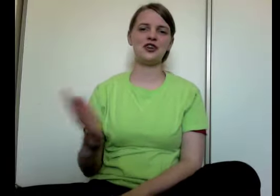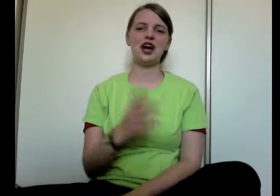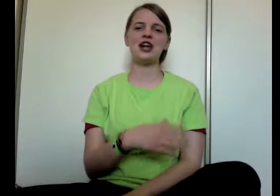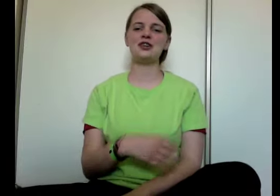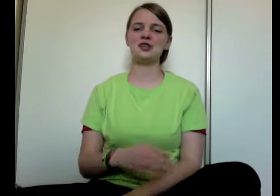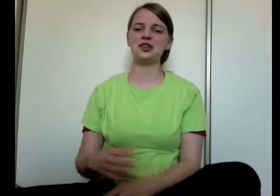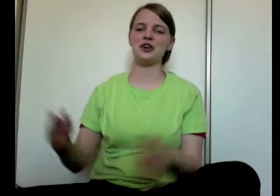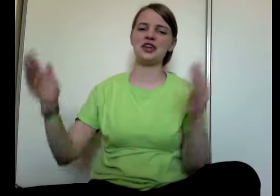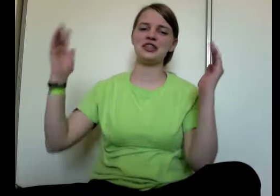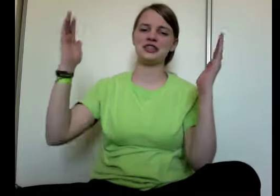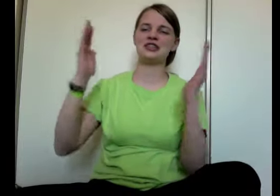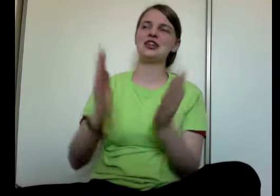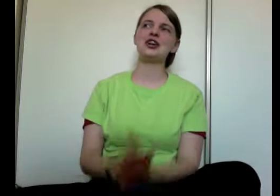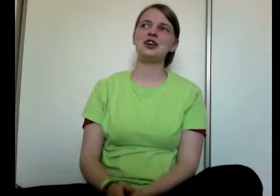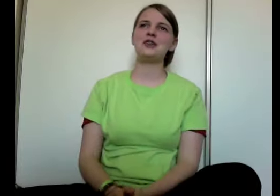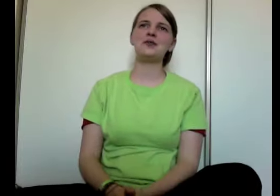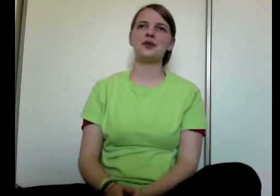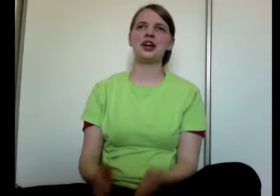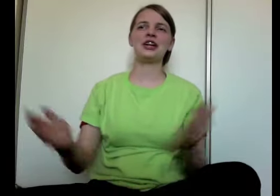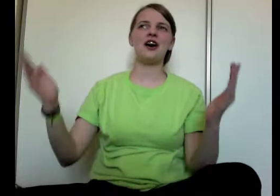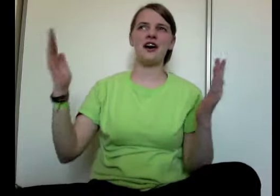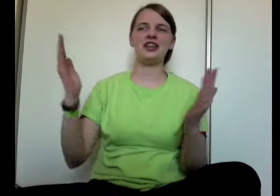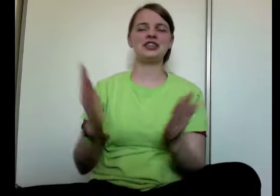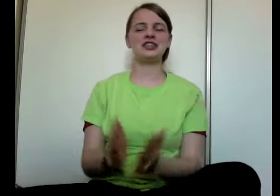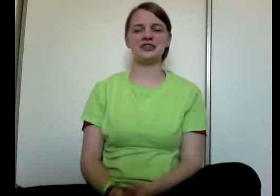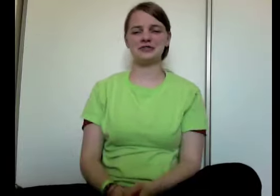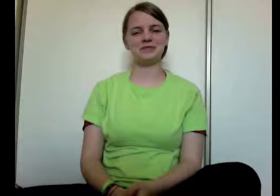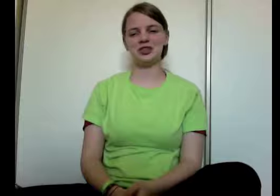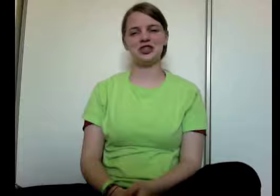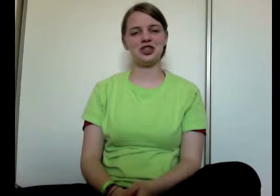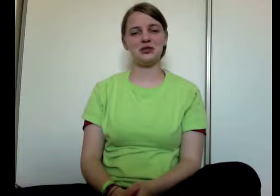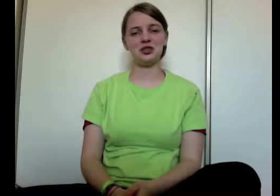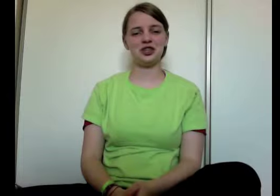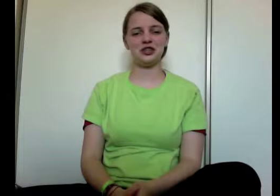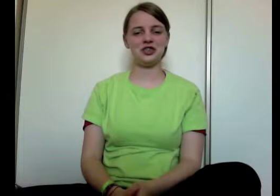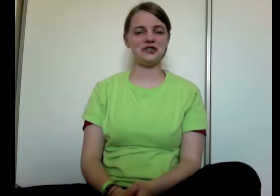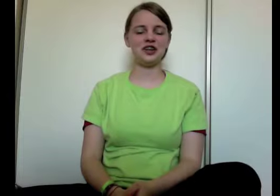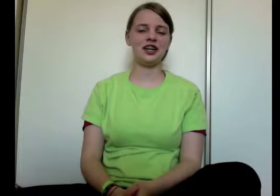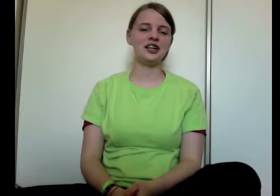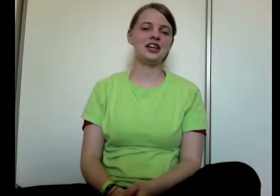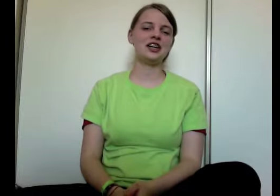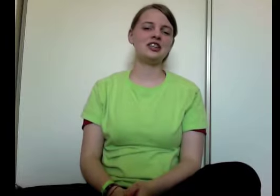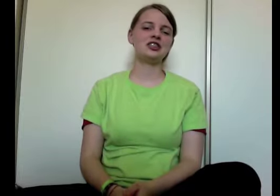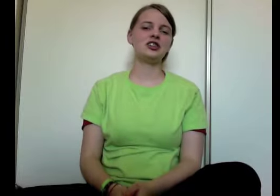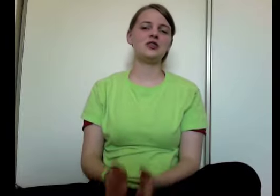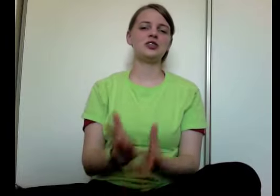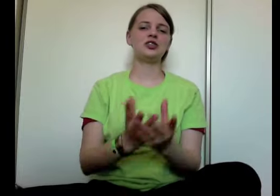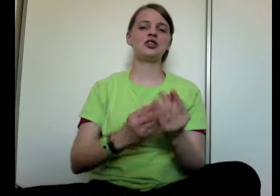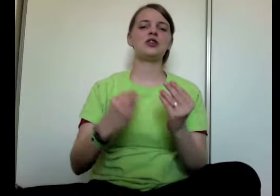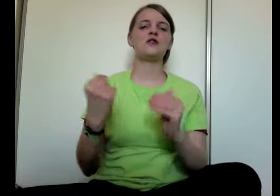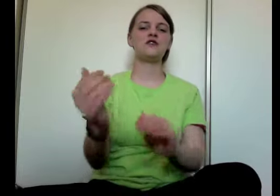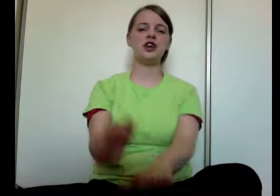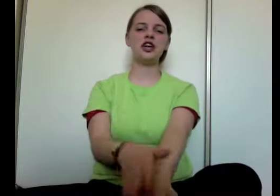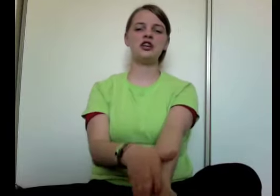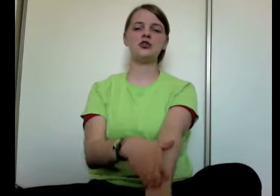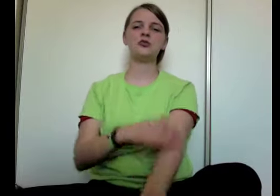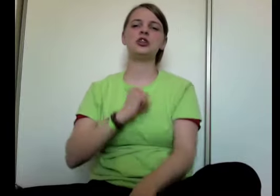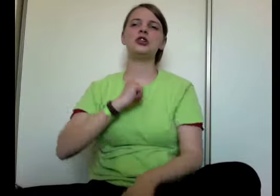out how to do the song. That's what I got, so just stick with that. It's fine. So it's a slow fade when you give